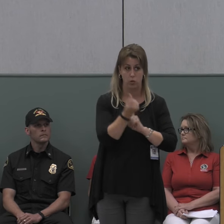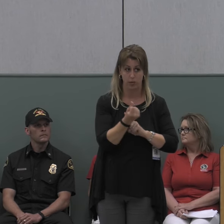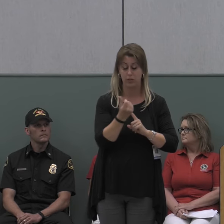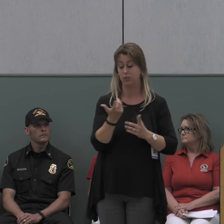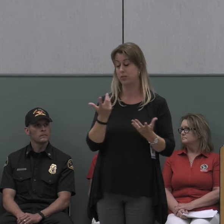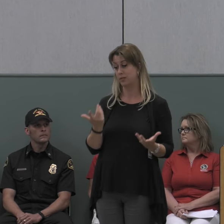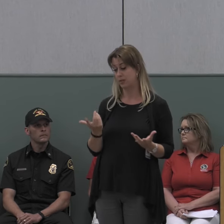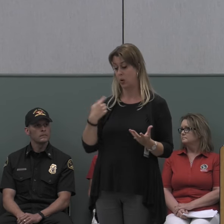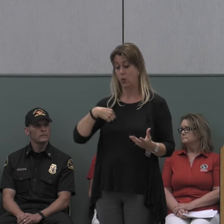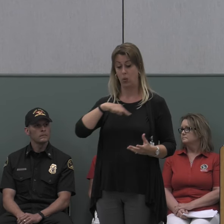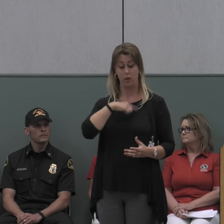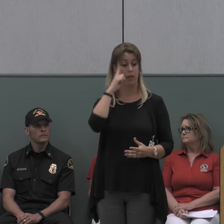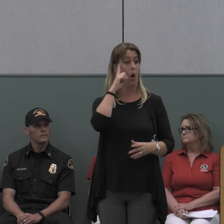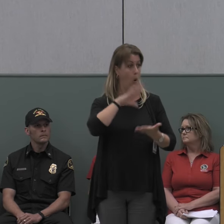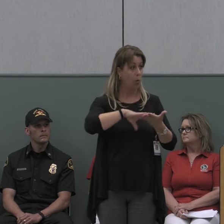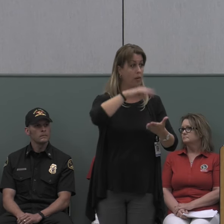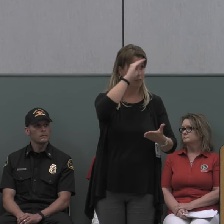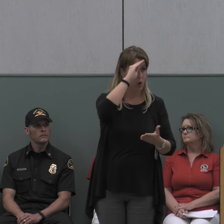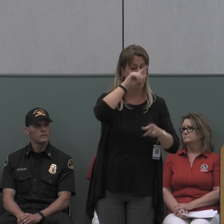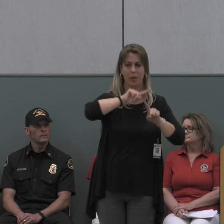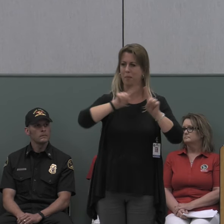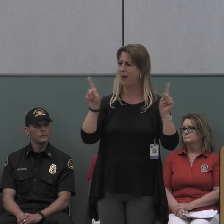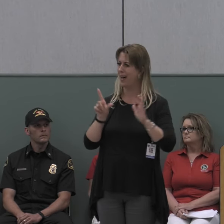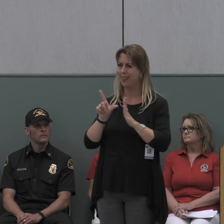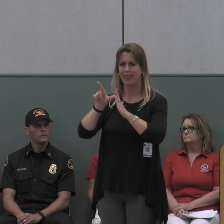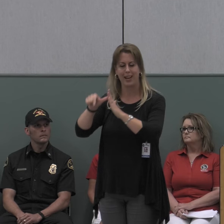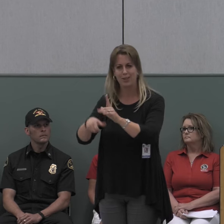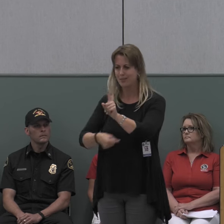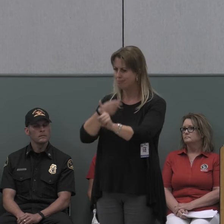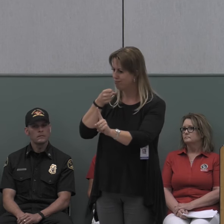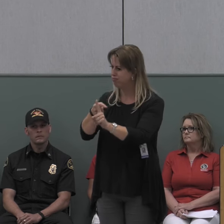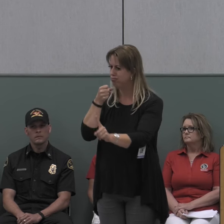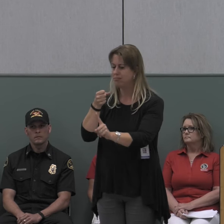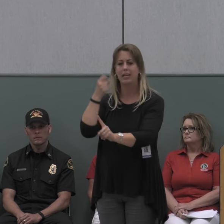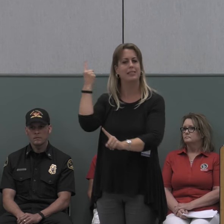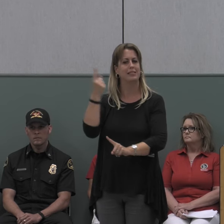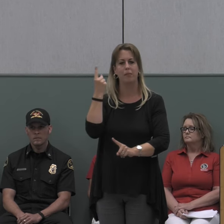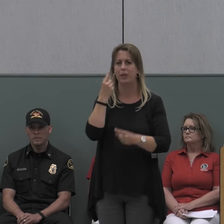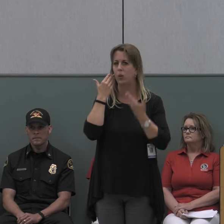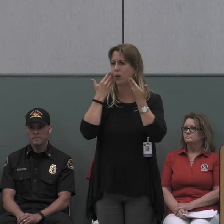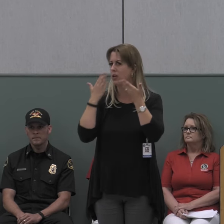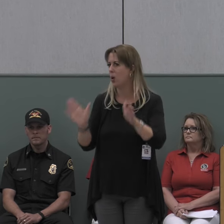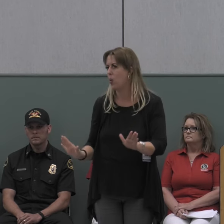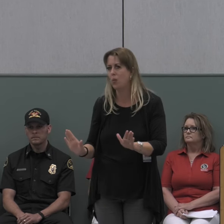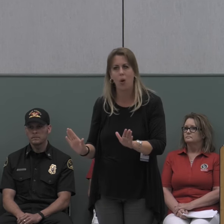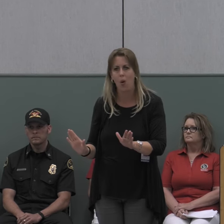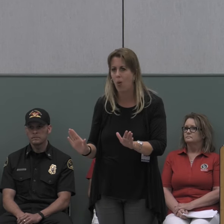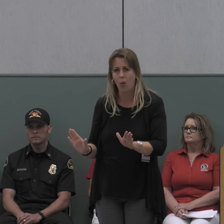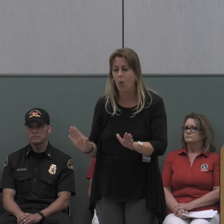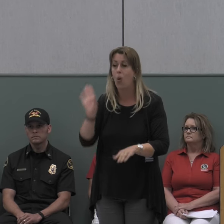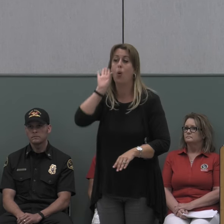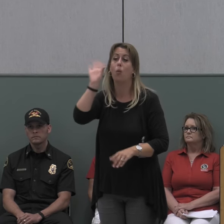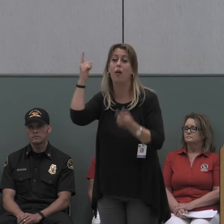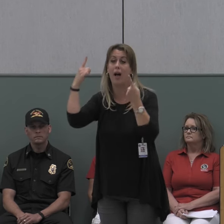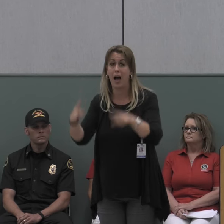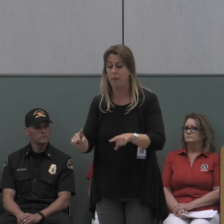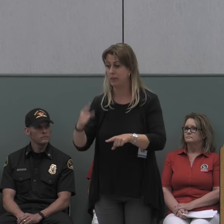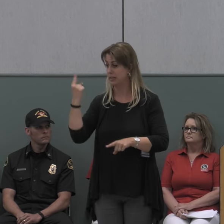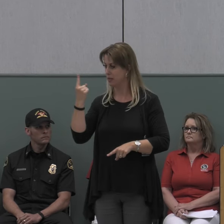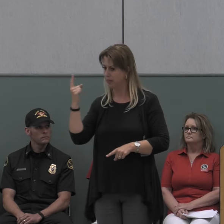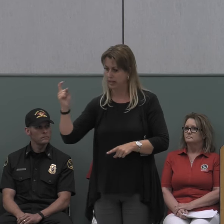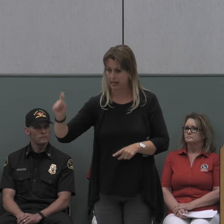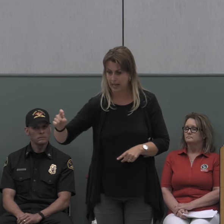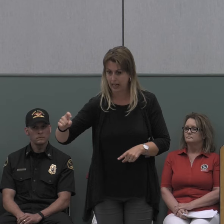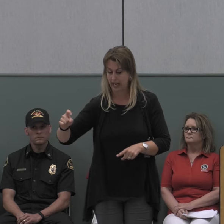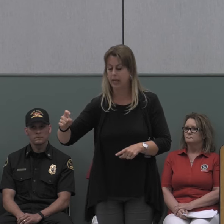learned, we always encountered things we haven't encountered before, needs that we did not anticipate. And we pride ourselves on